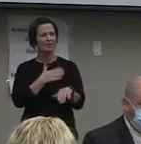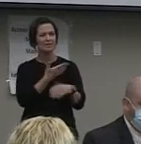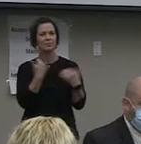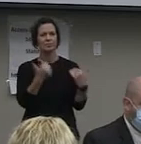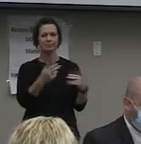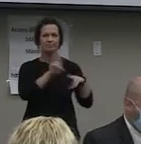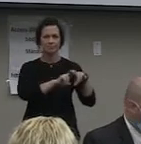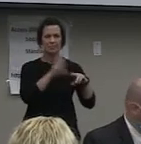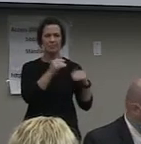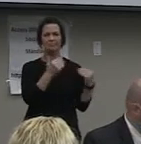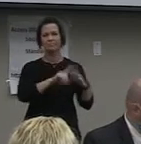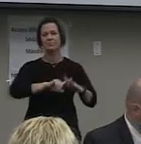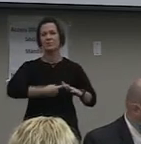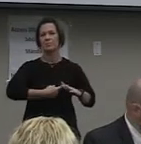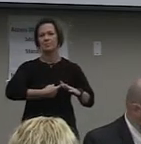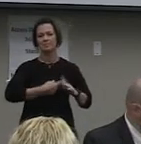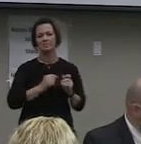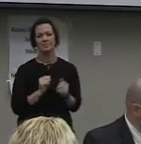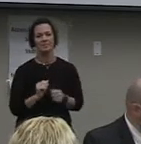get started.